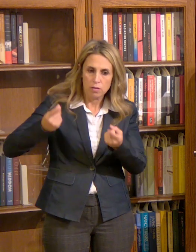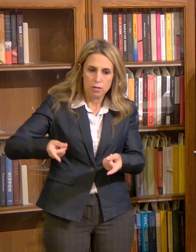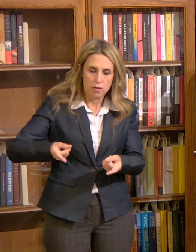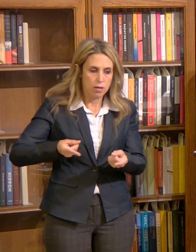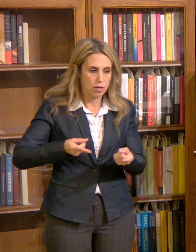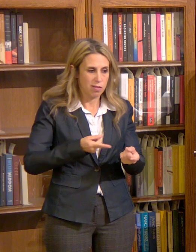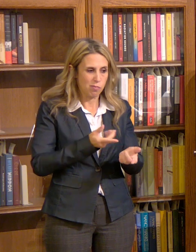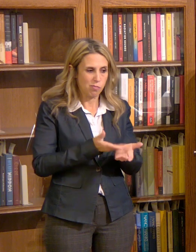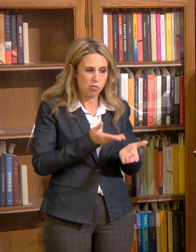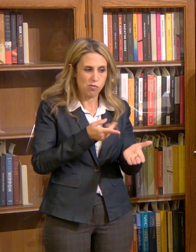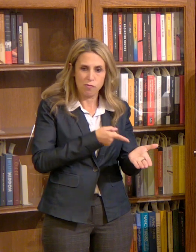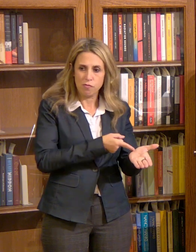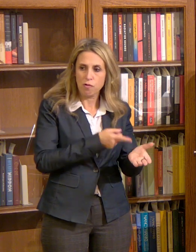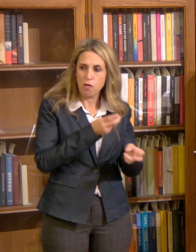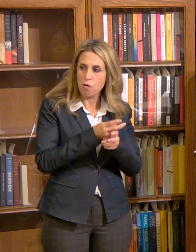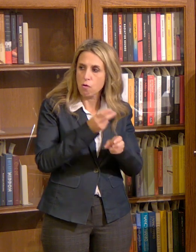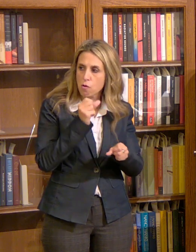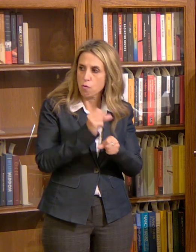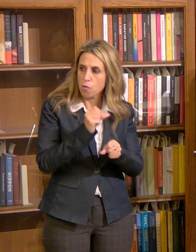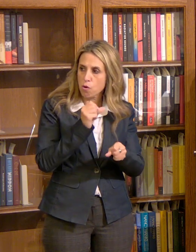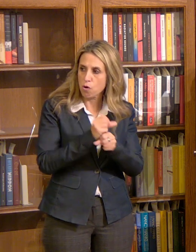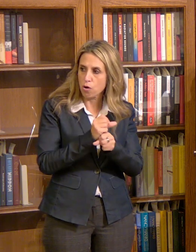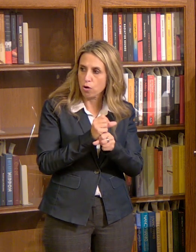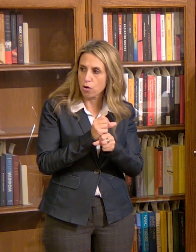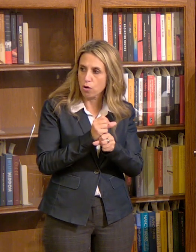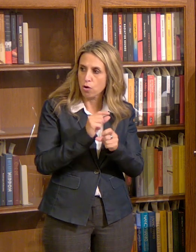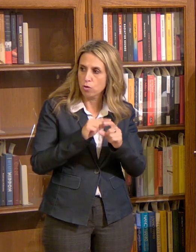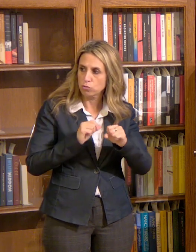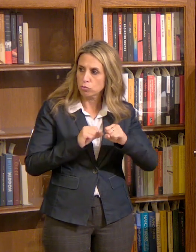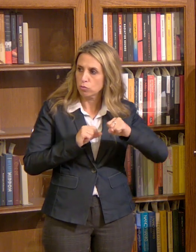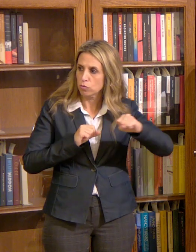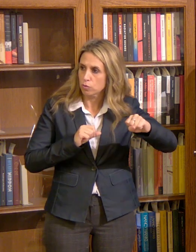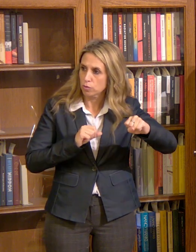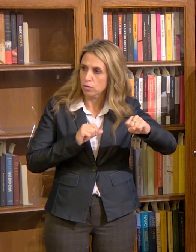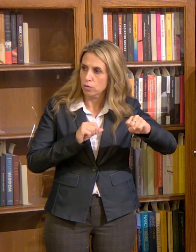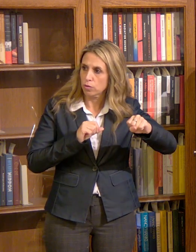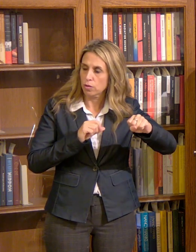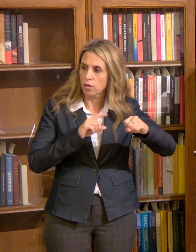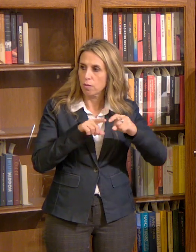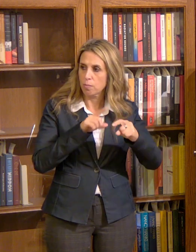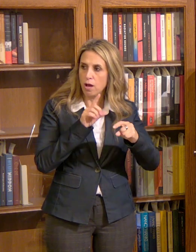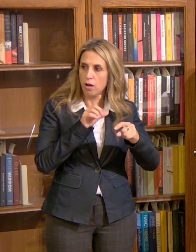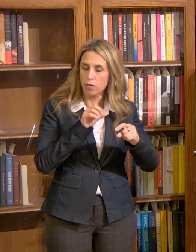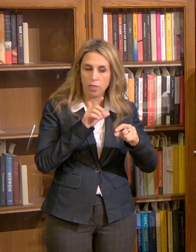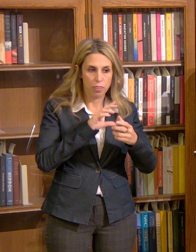diligence that it takes to push back against the Eraser of our